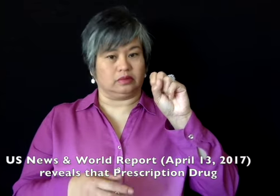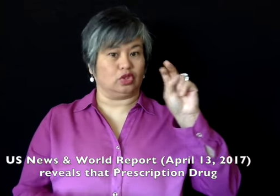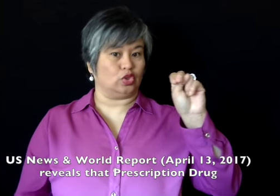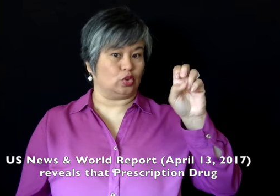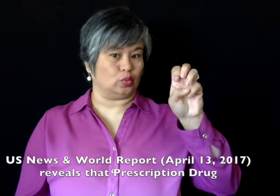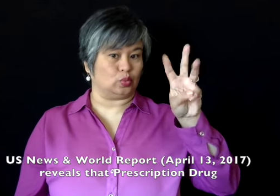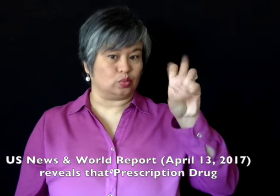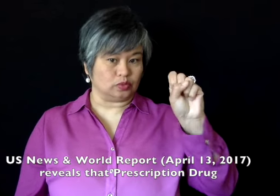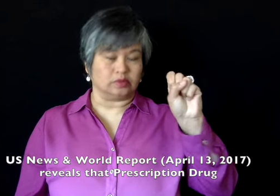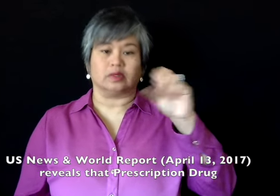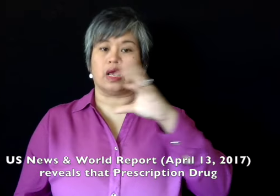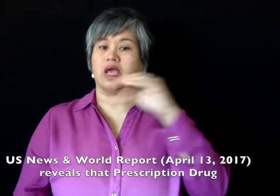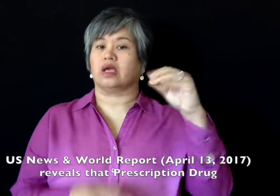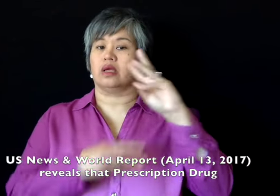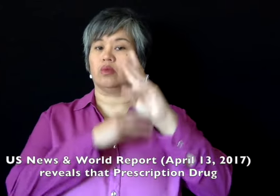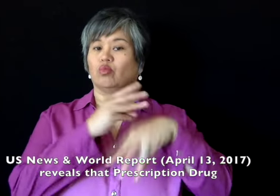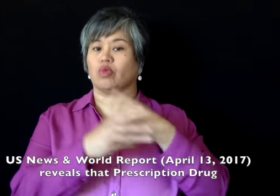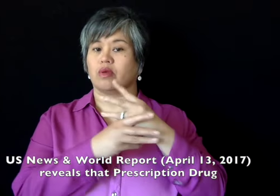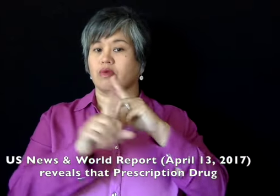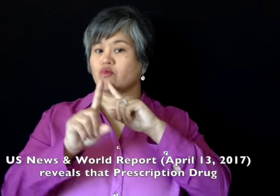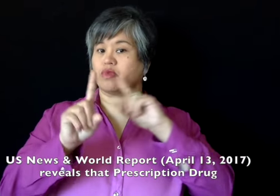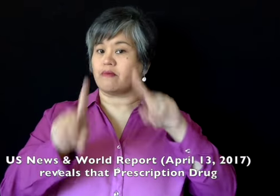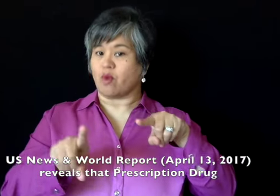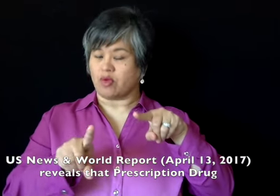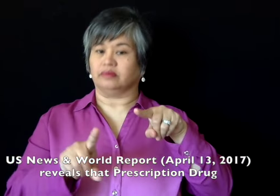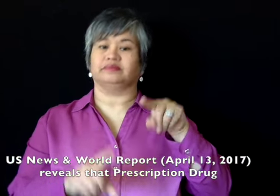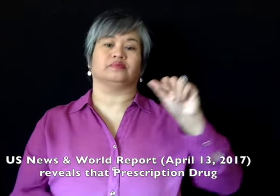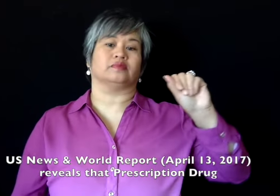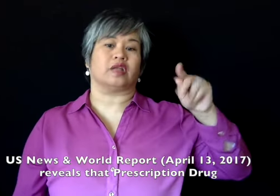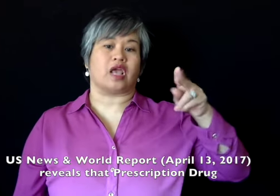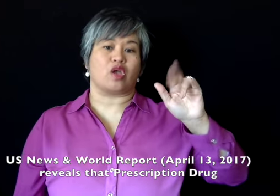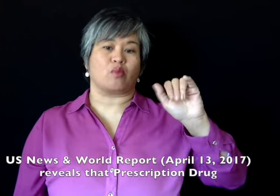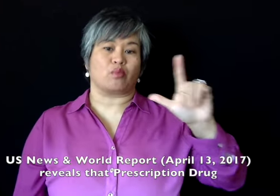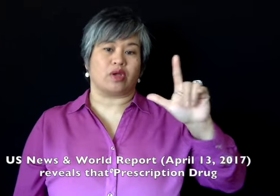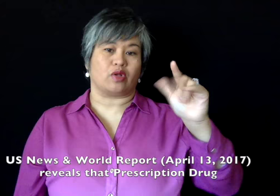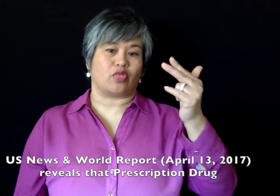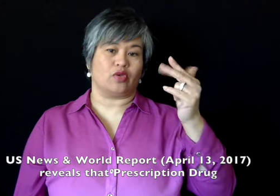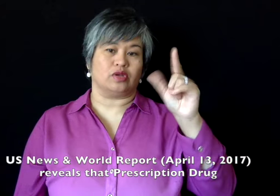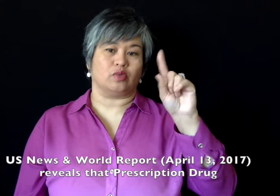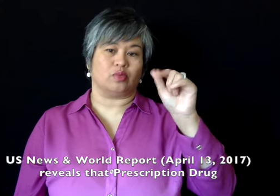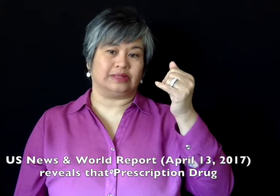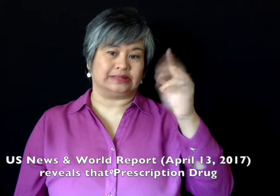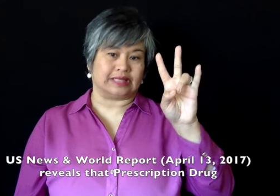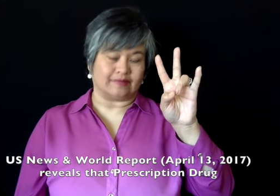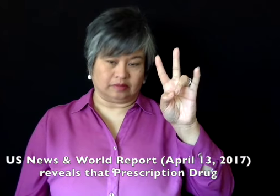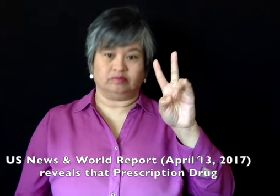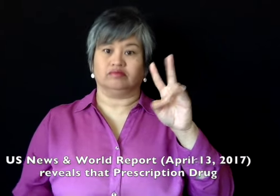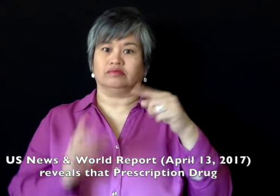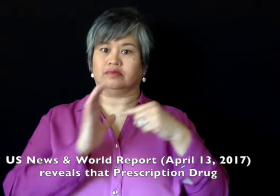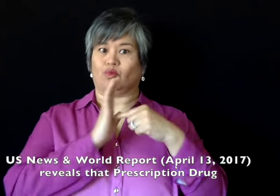U.S. News and World Report, April 13, 2017, reveals that prescription drugs